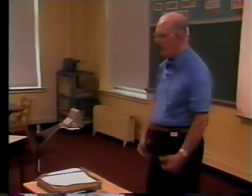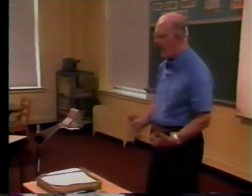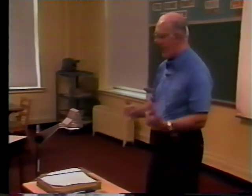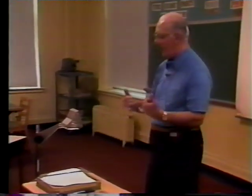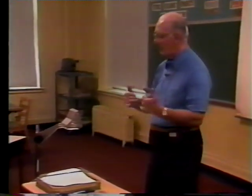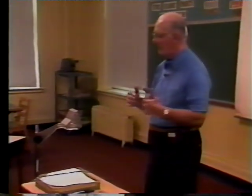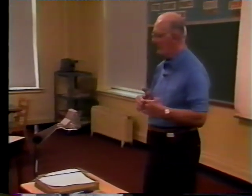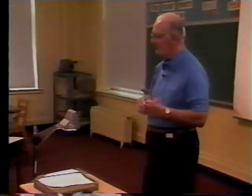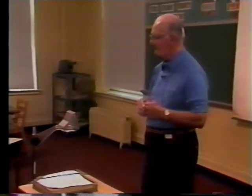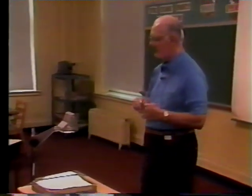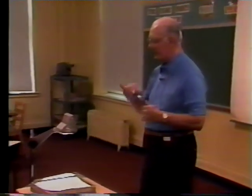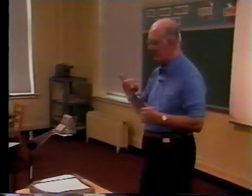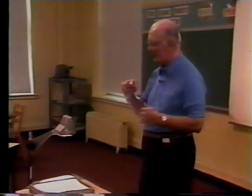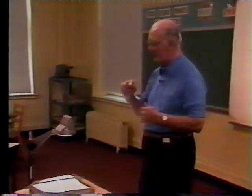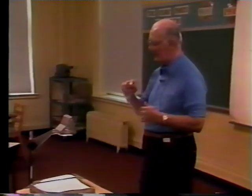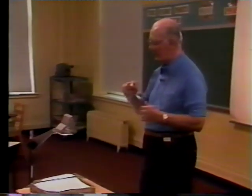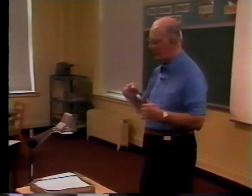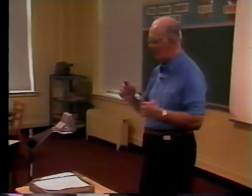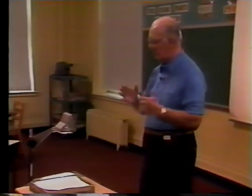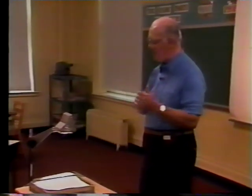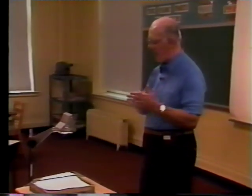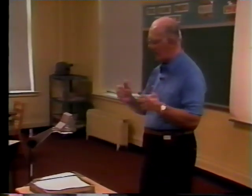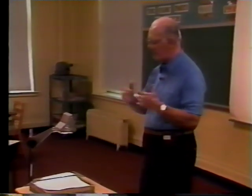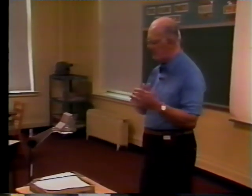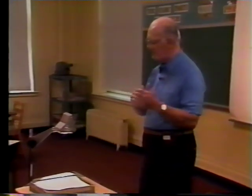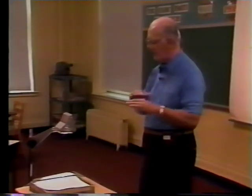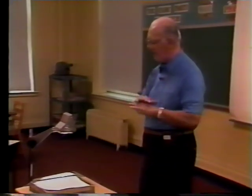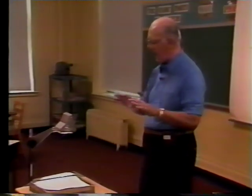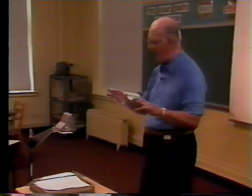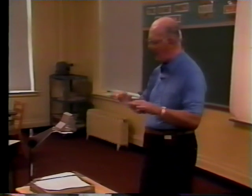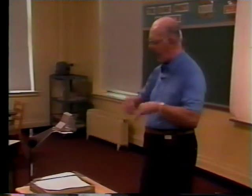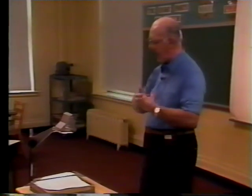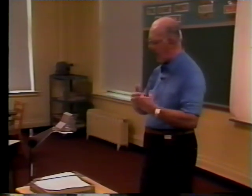Now, it matters not how